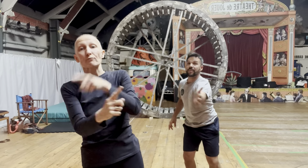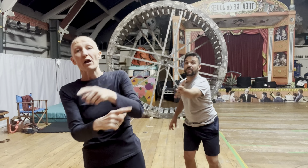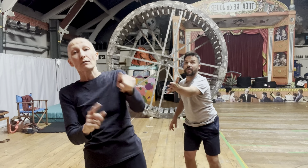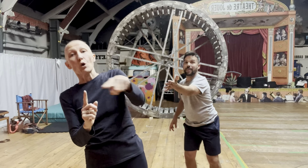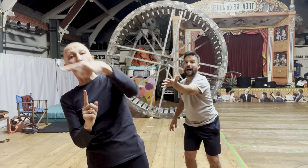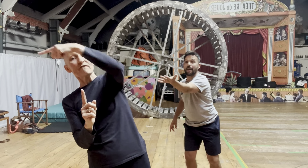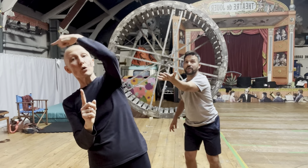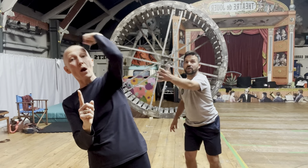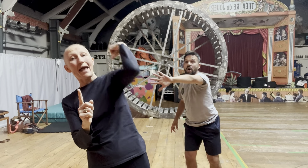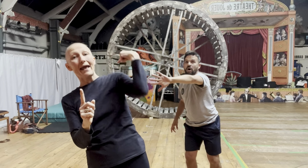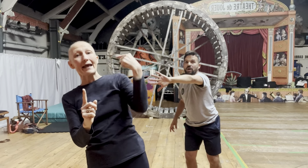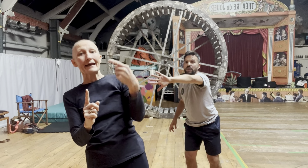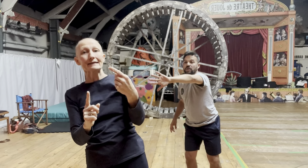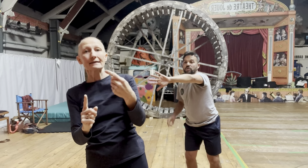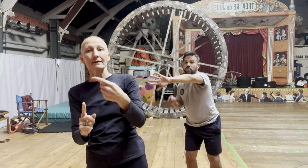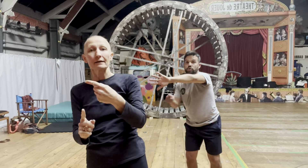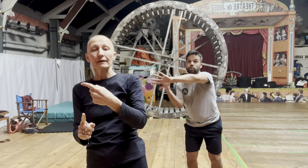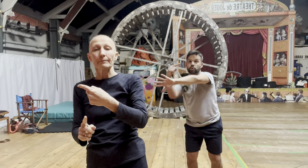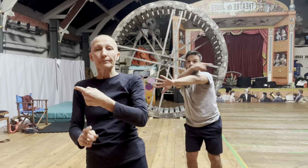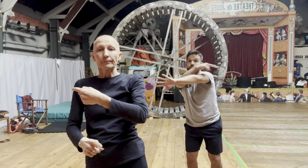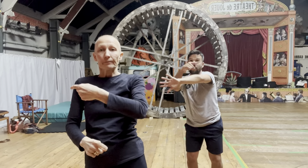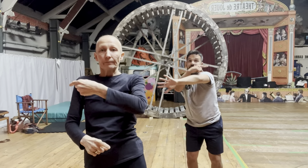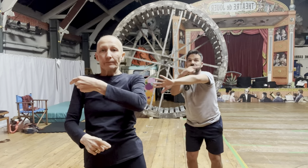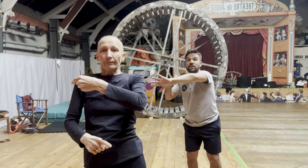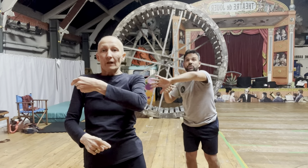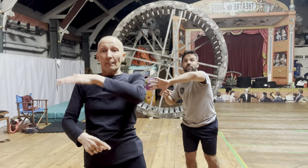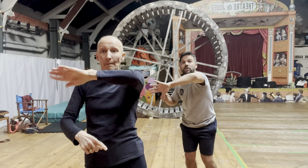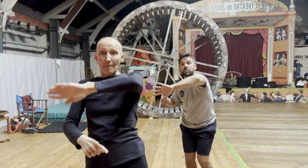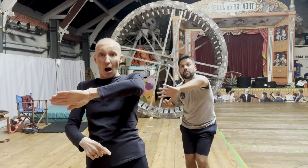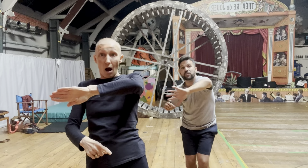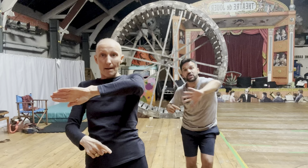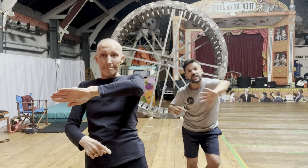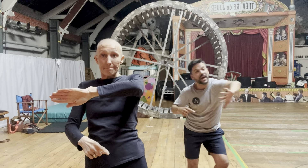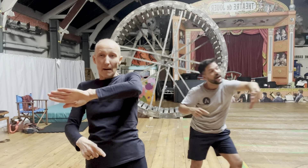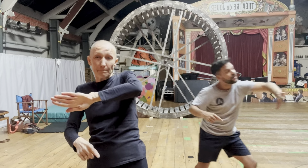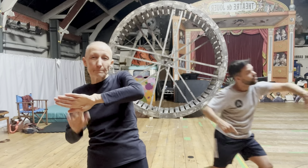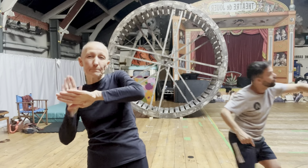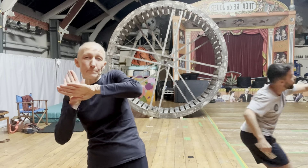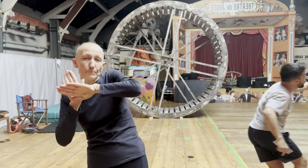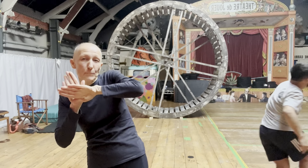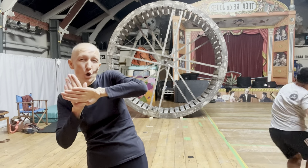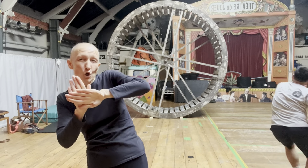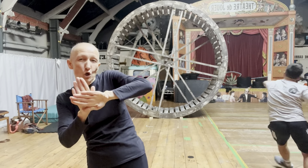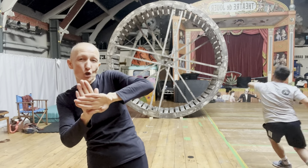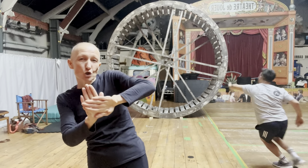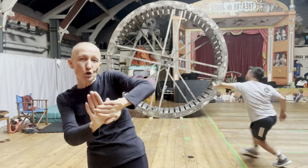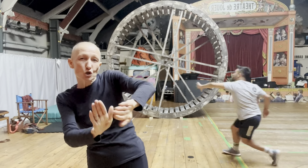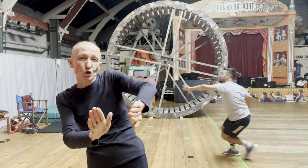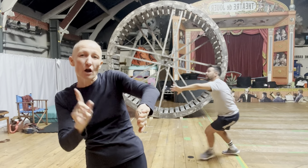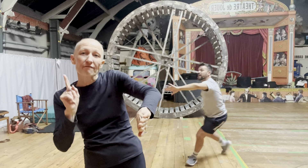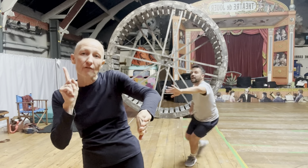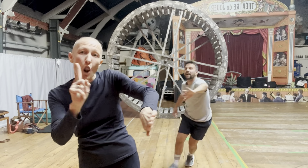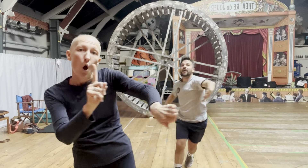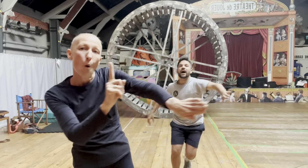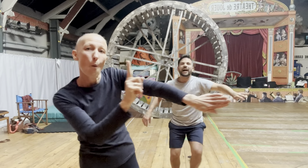Flip the palm to the right, so that when you push the air, you follow it. I call